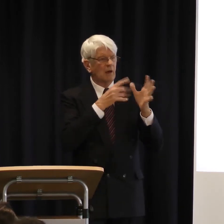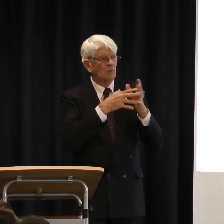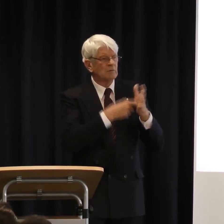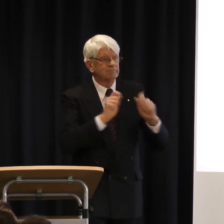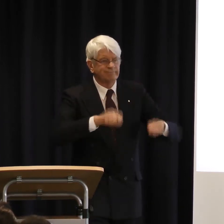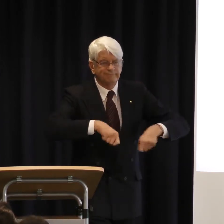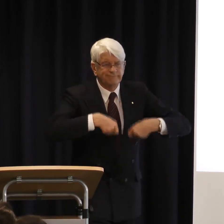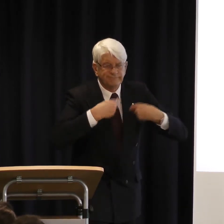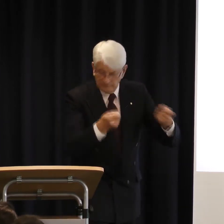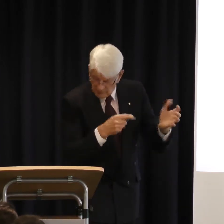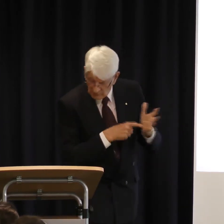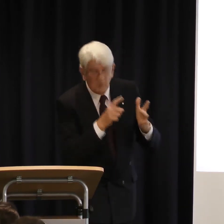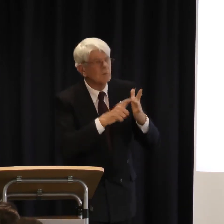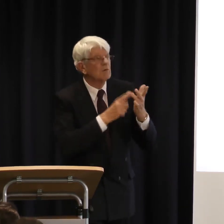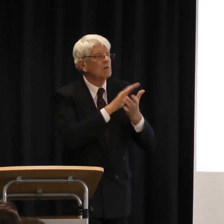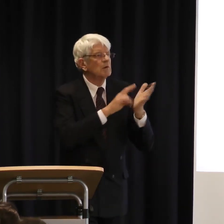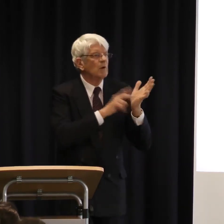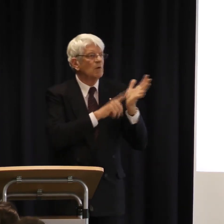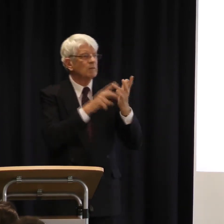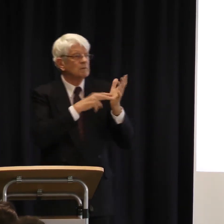John also received a prestigious award